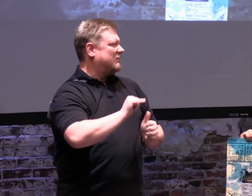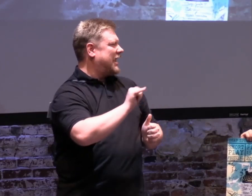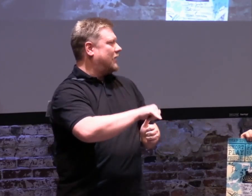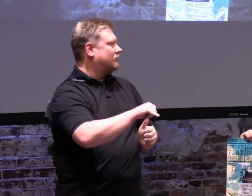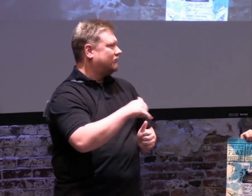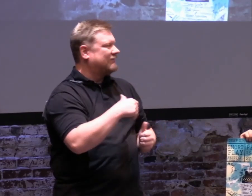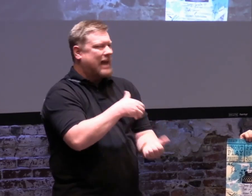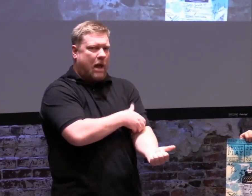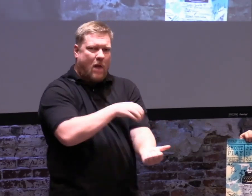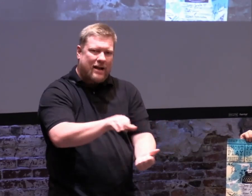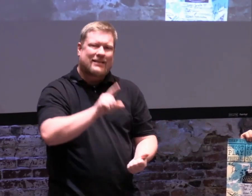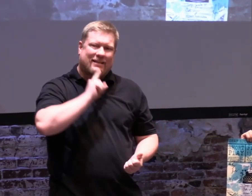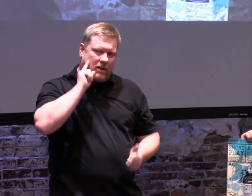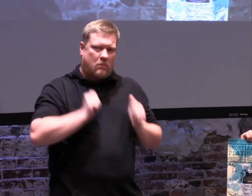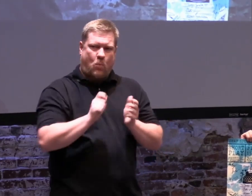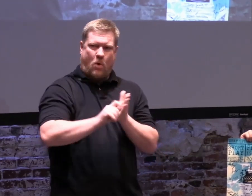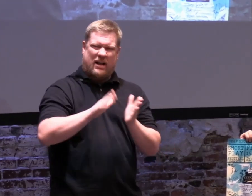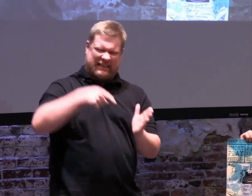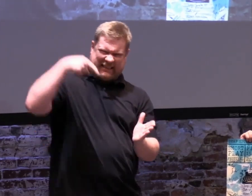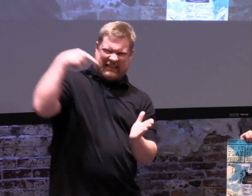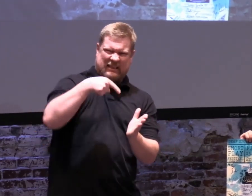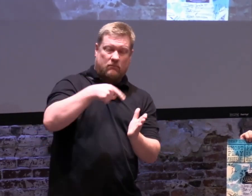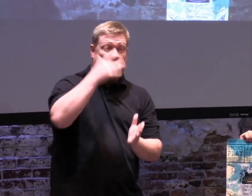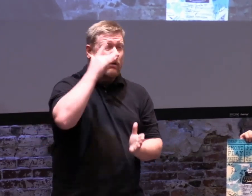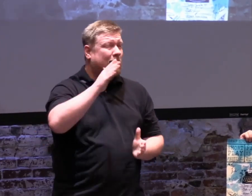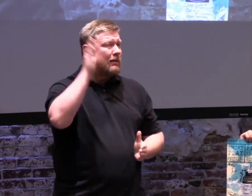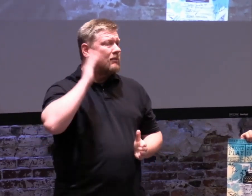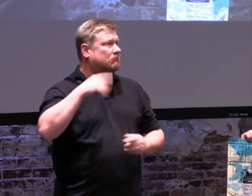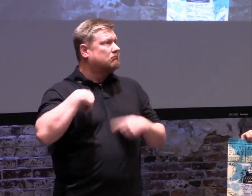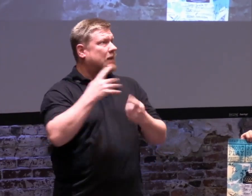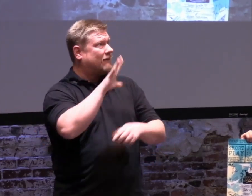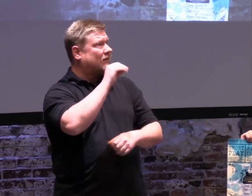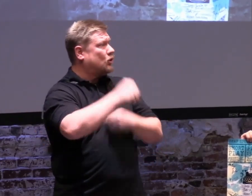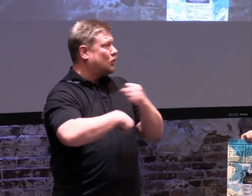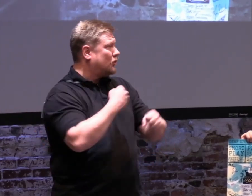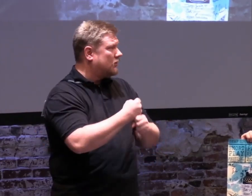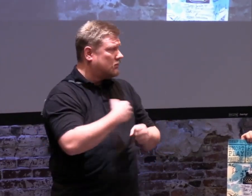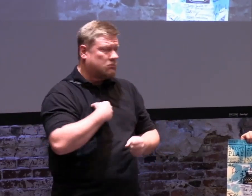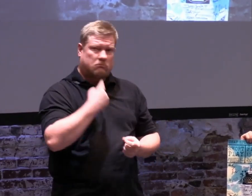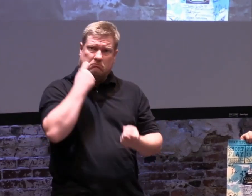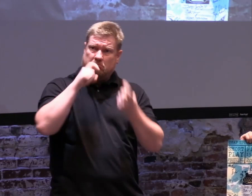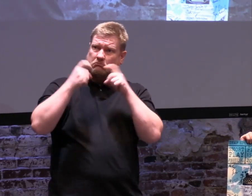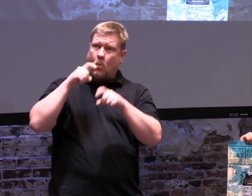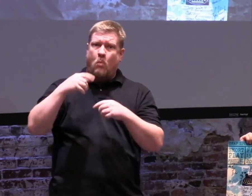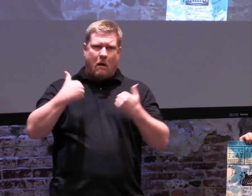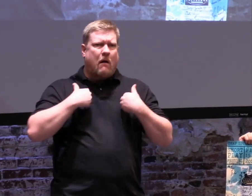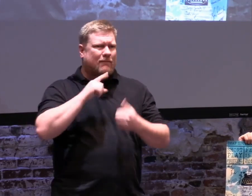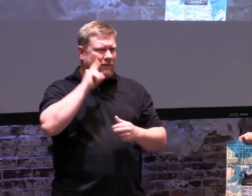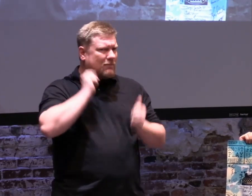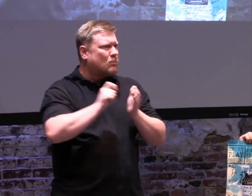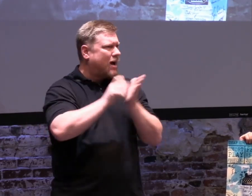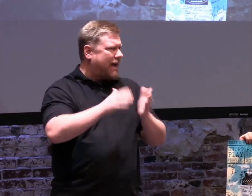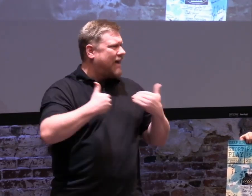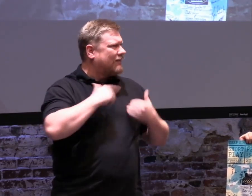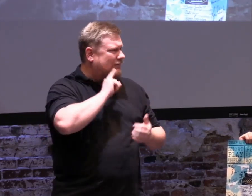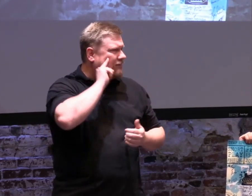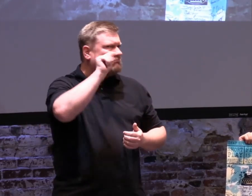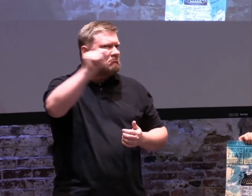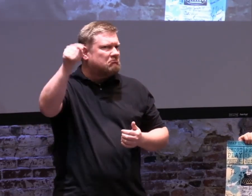of short plays that allowed deaf playwrights to be empowered. And this hadn't been done for decades.